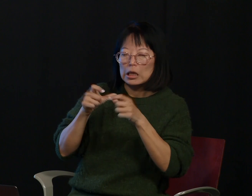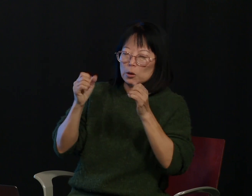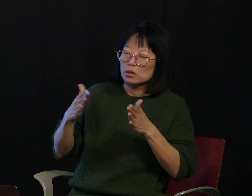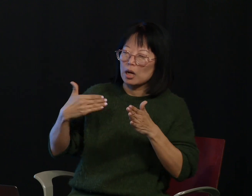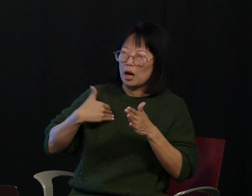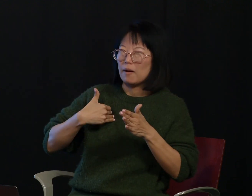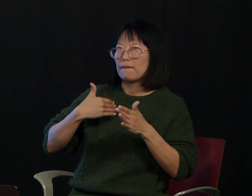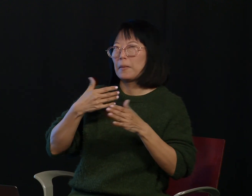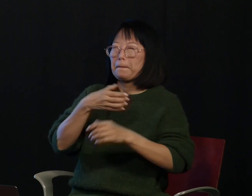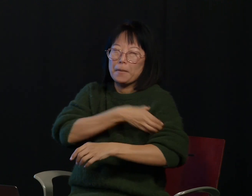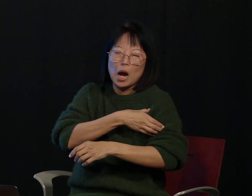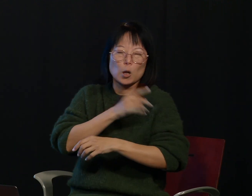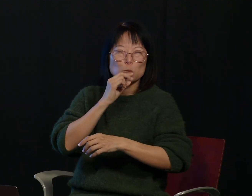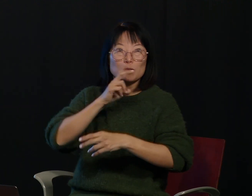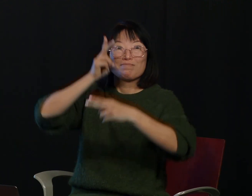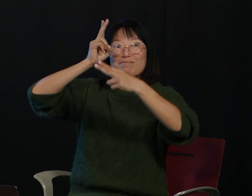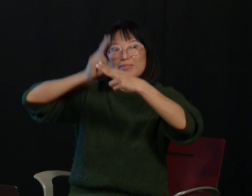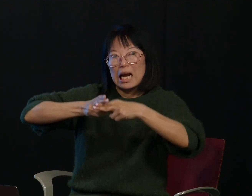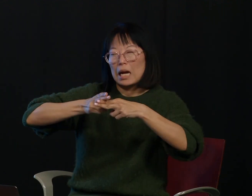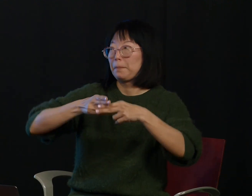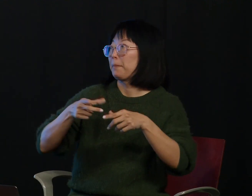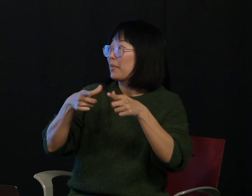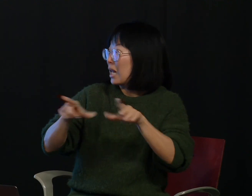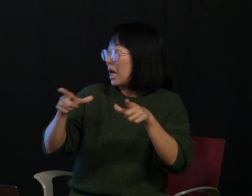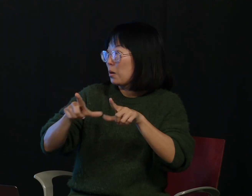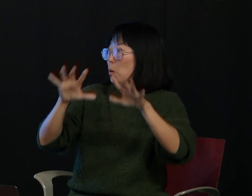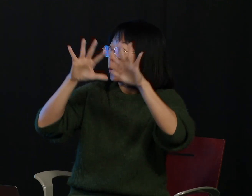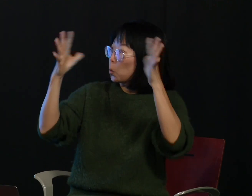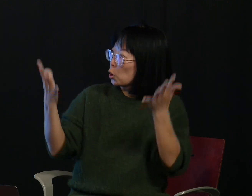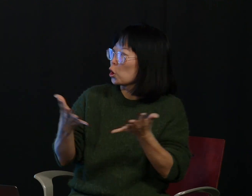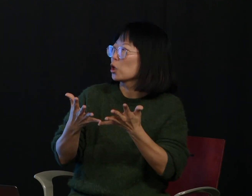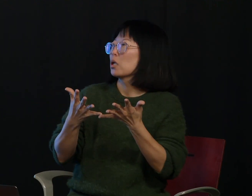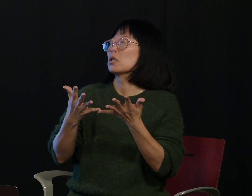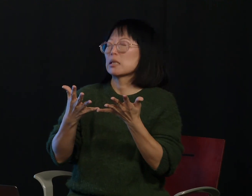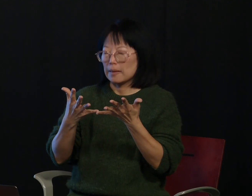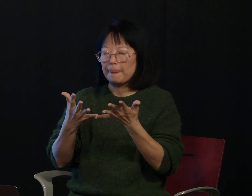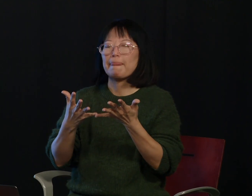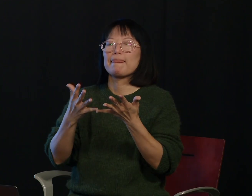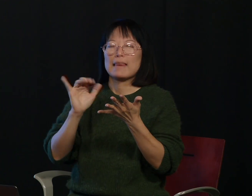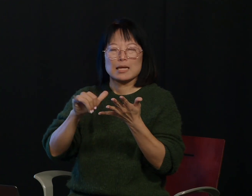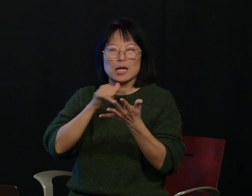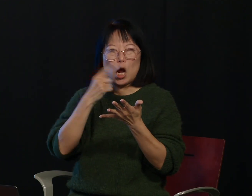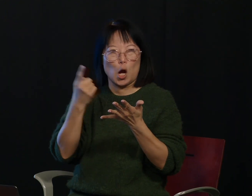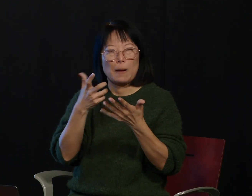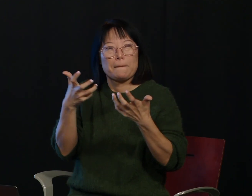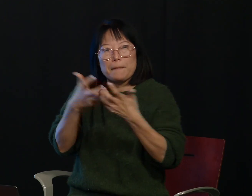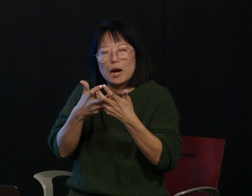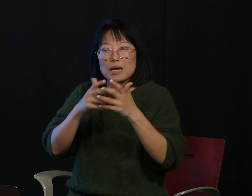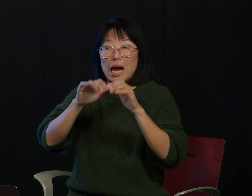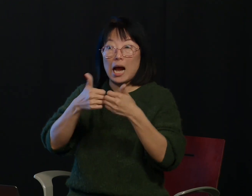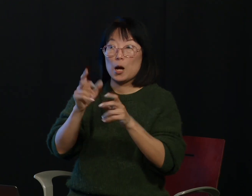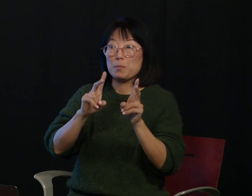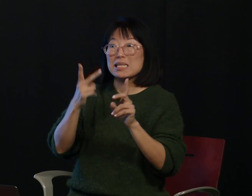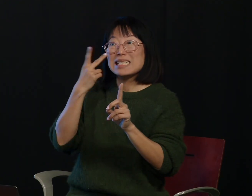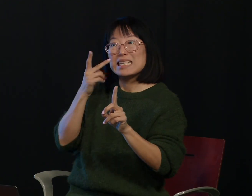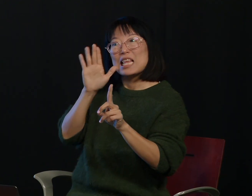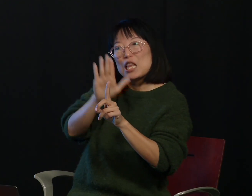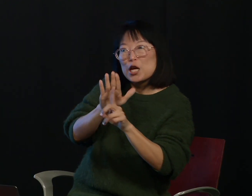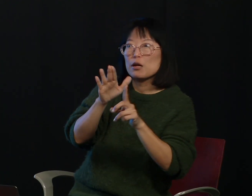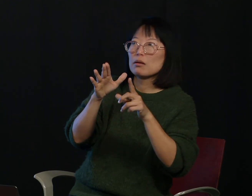Linguists have had the power to name languages around the world when they do work. It doesn't always fit how people see